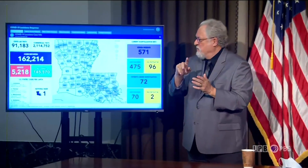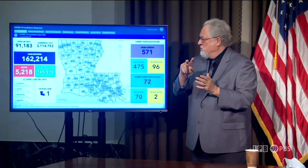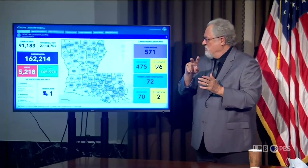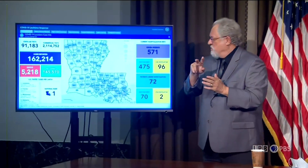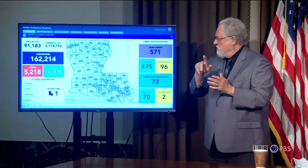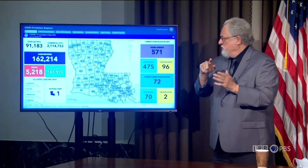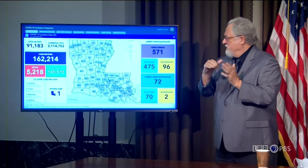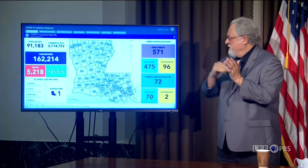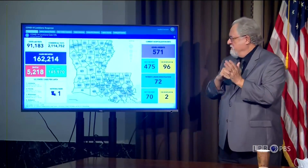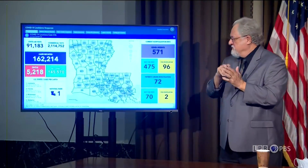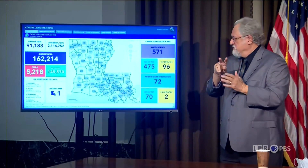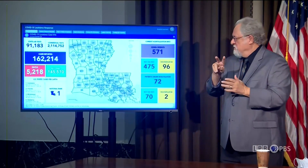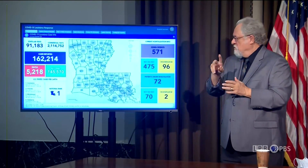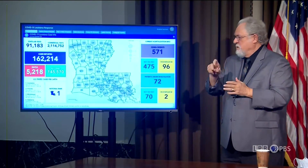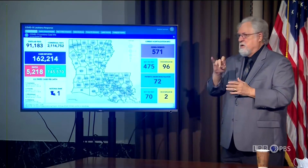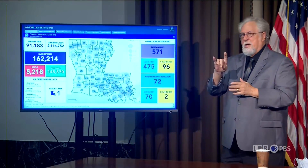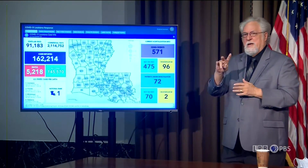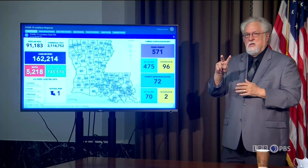21,182 new tests.